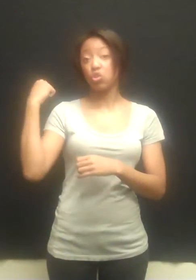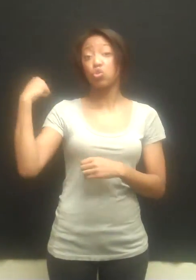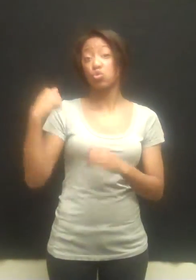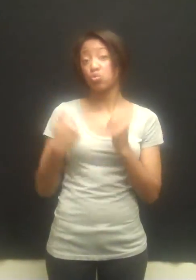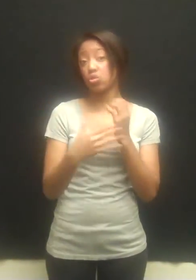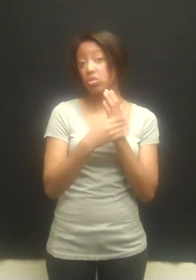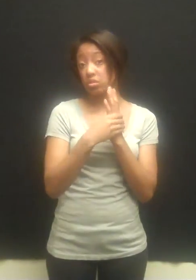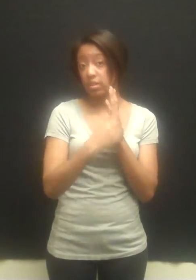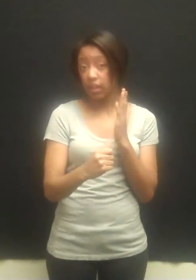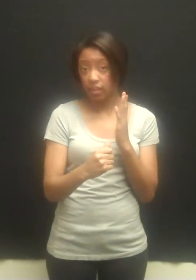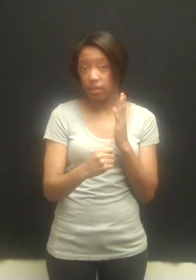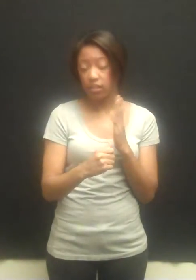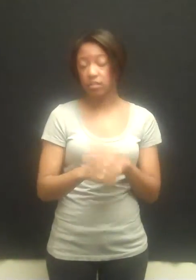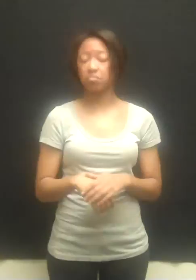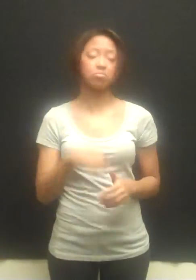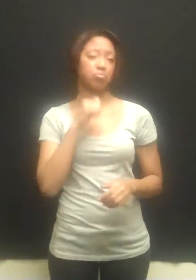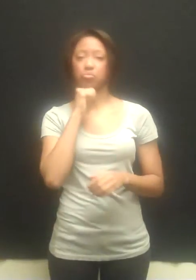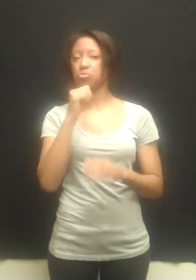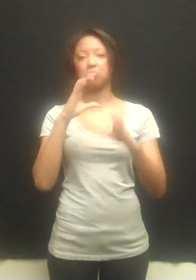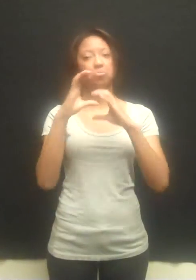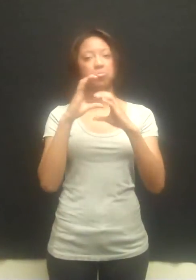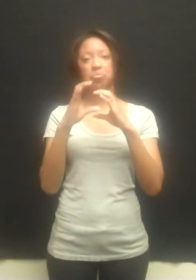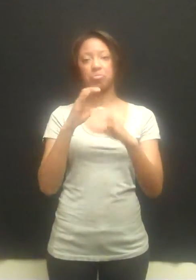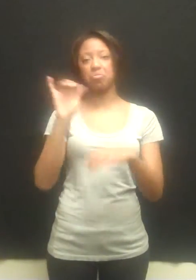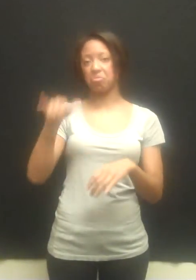Now you see we have a list of different accommodations that you can choose from.